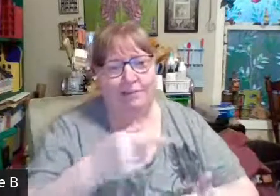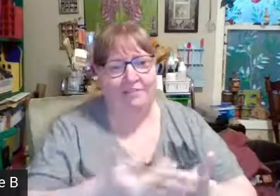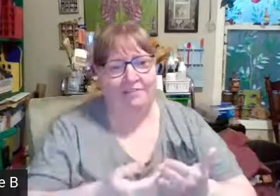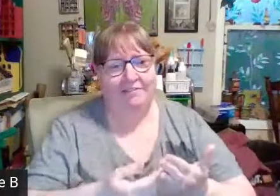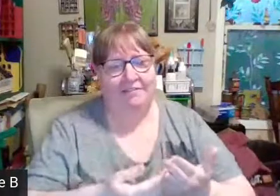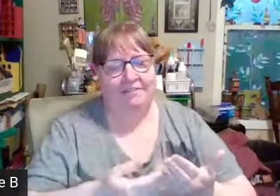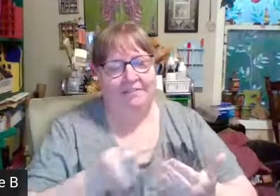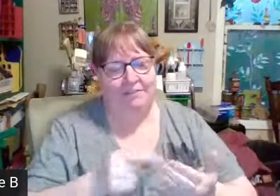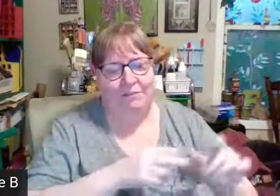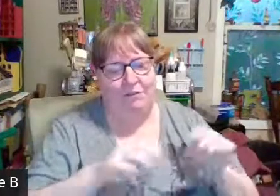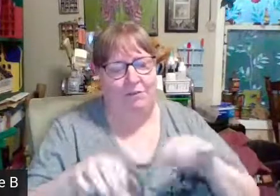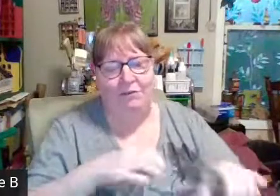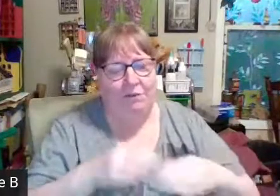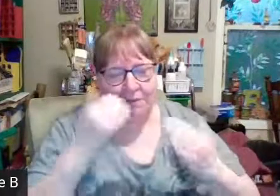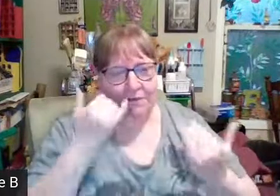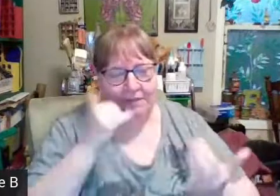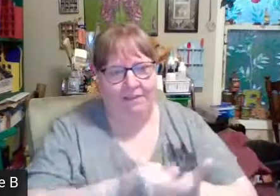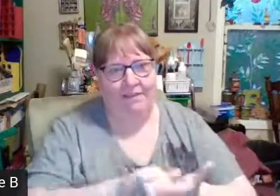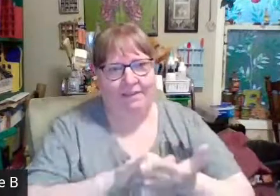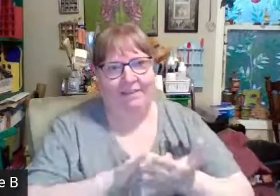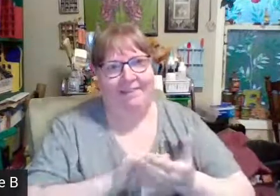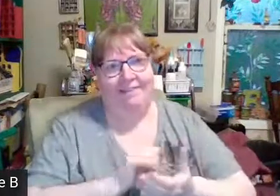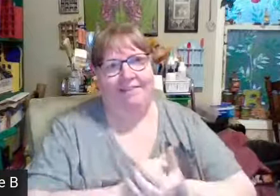amazingly easy for